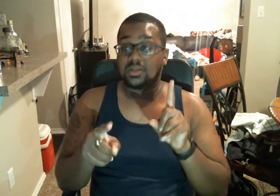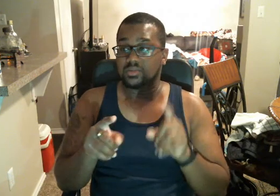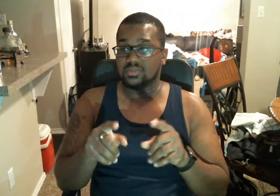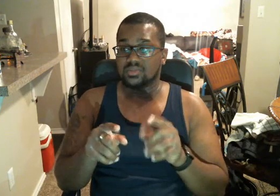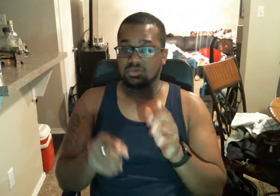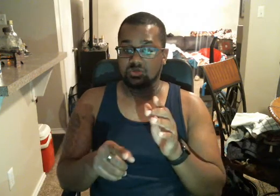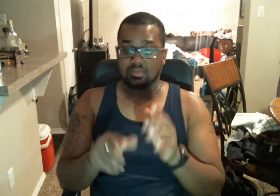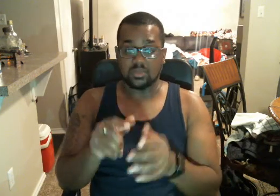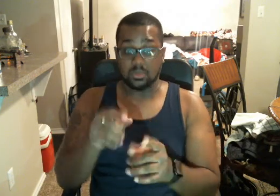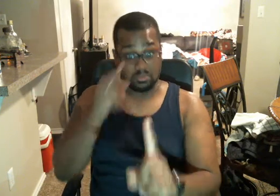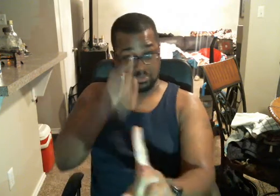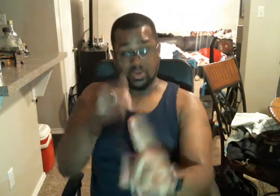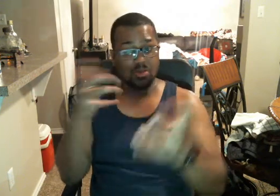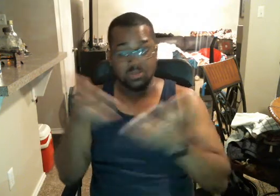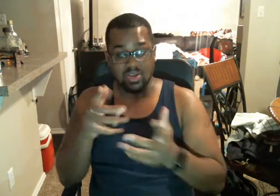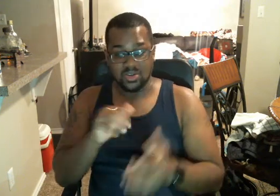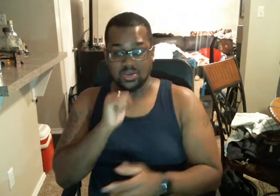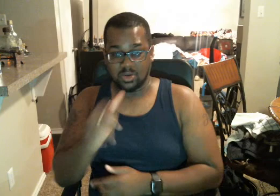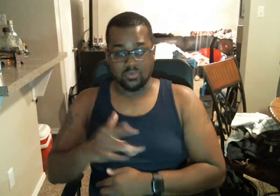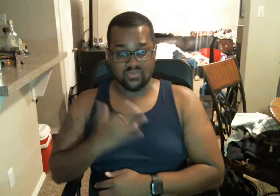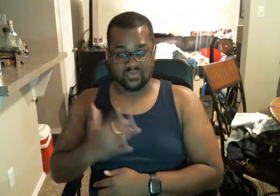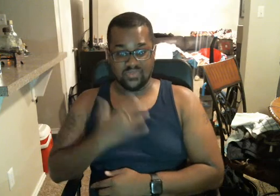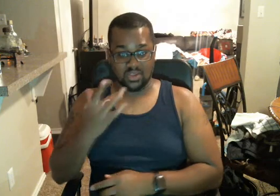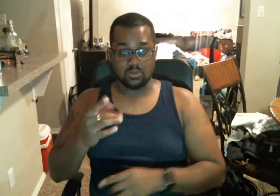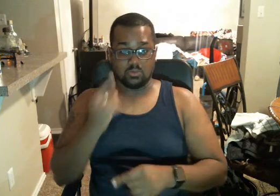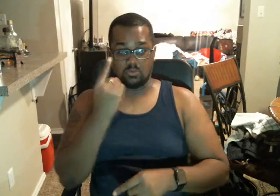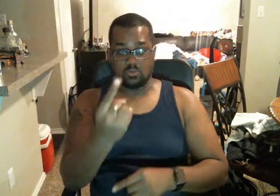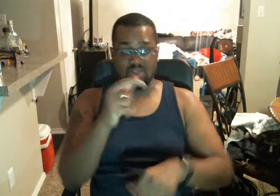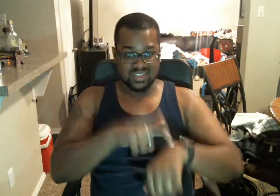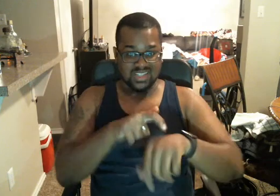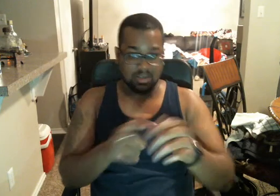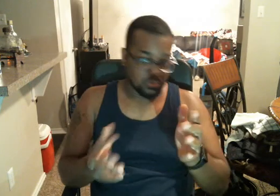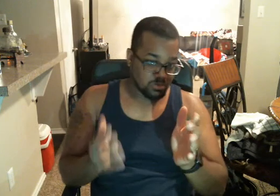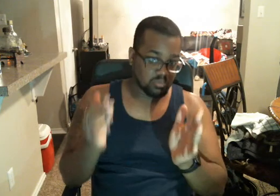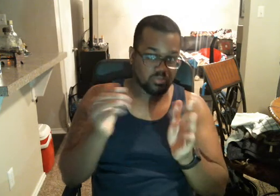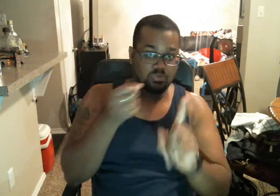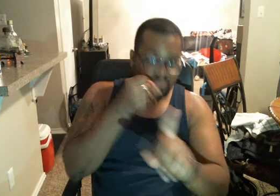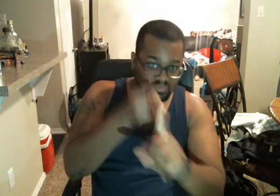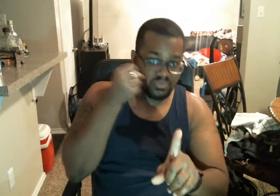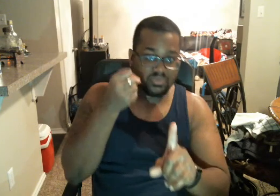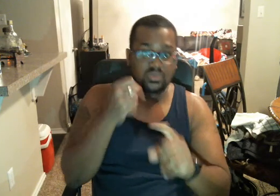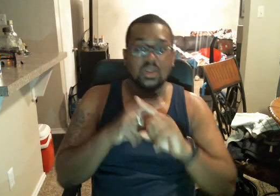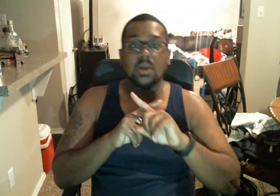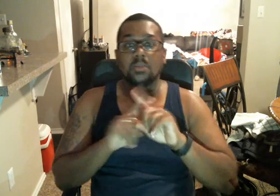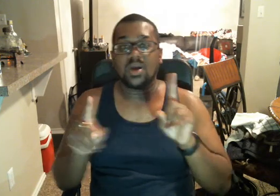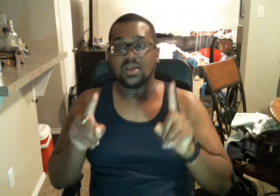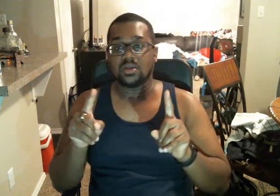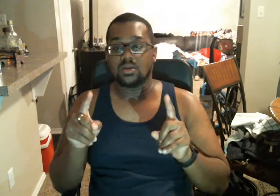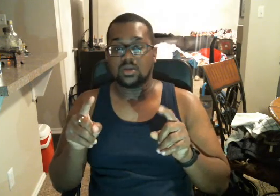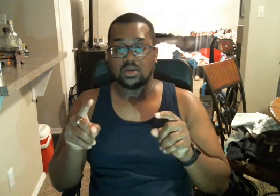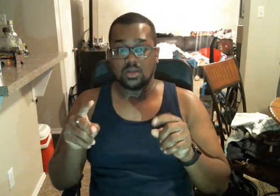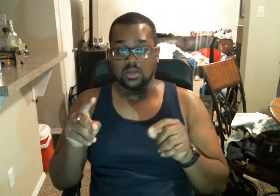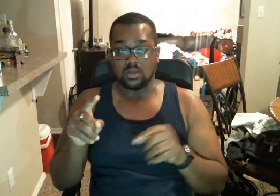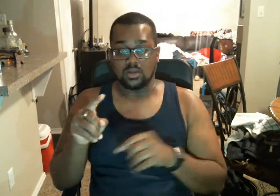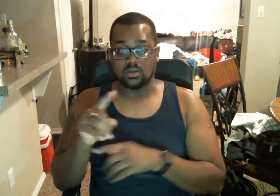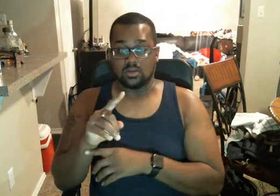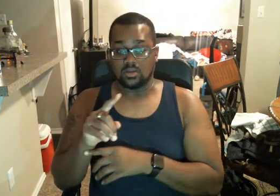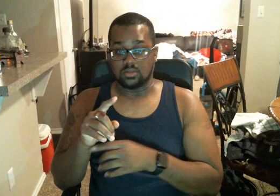taps. It's like you're in the bath and the water is warm and it feels